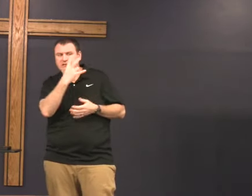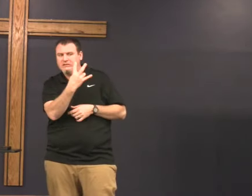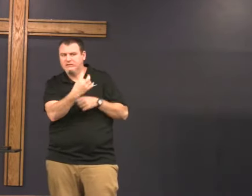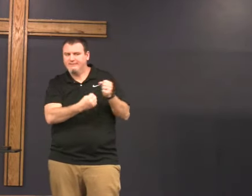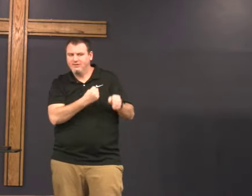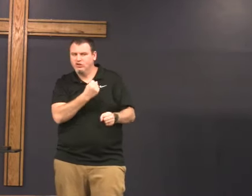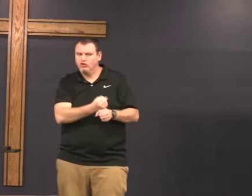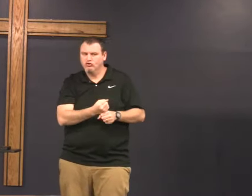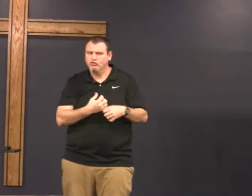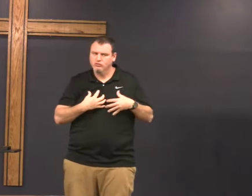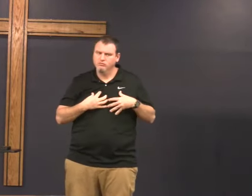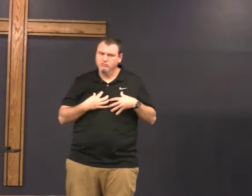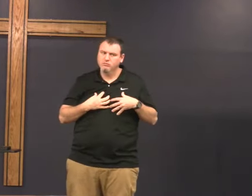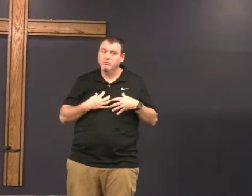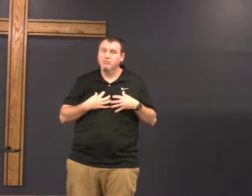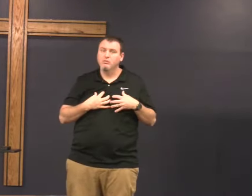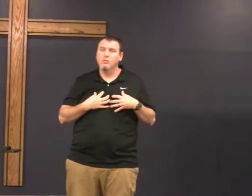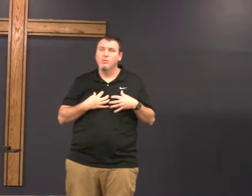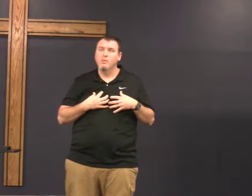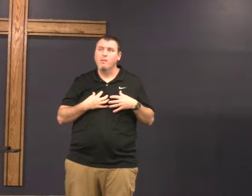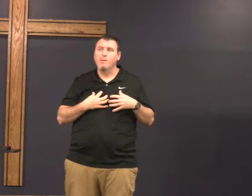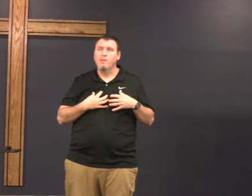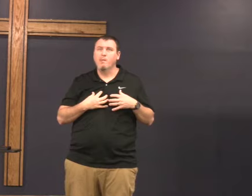enough. In my opinion, it was 7 years.